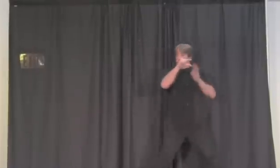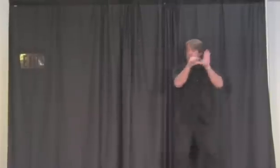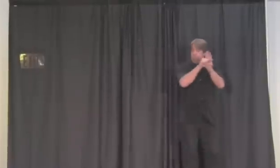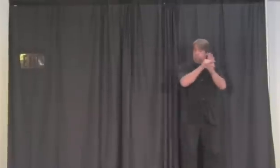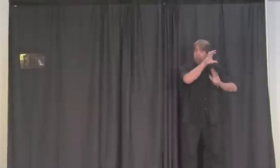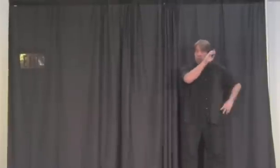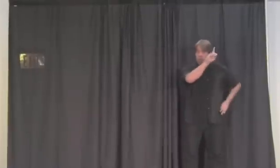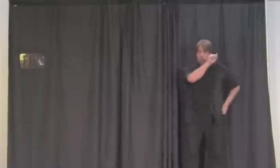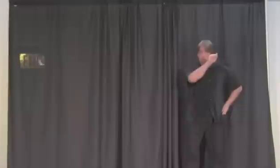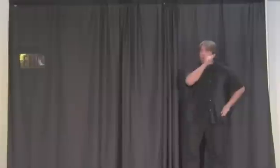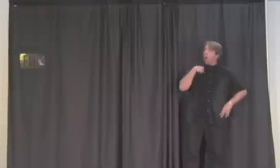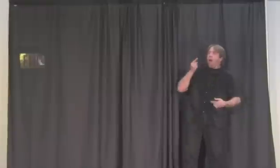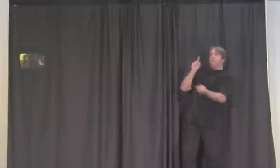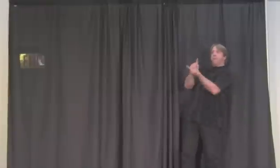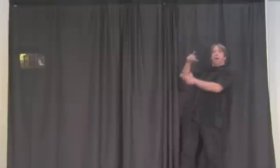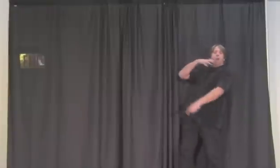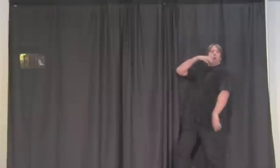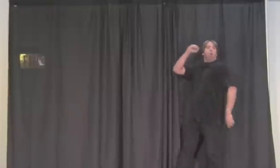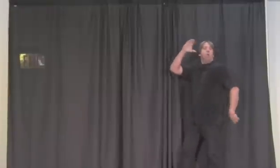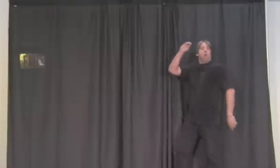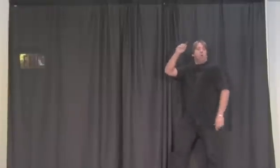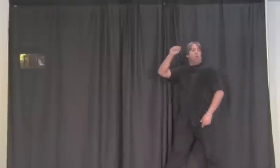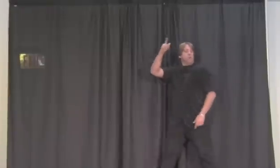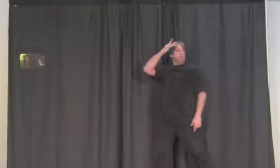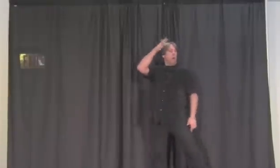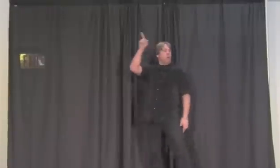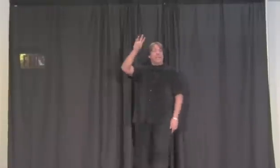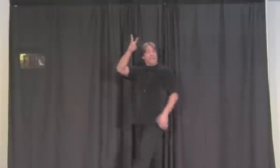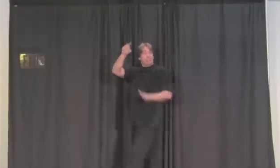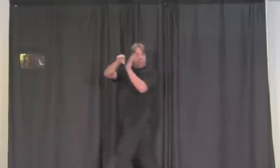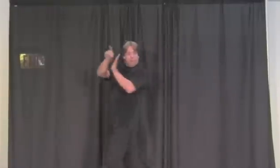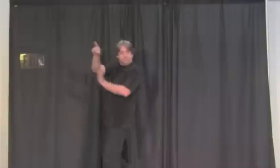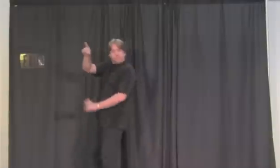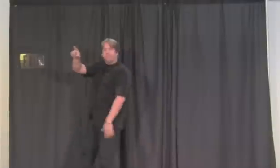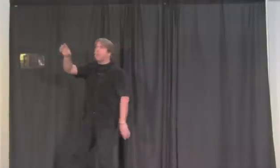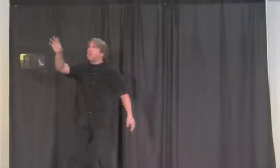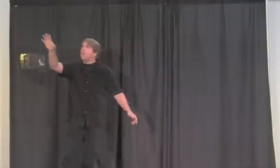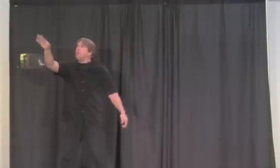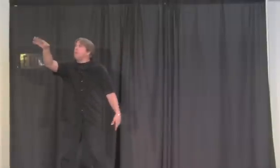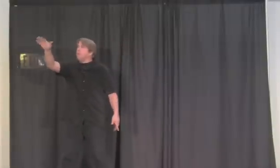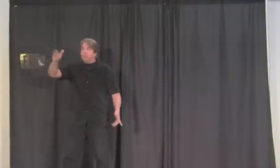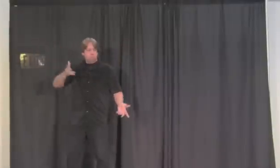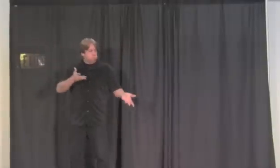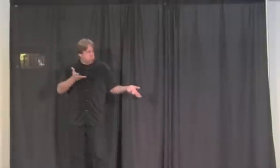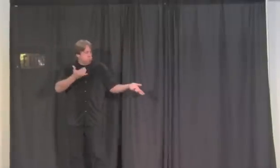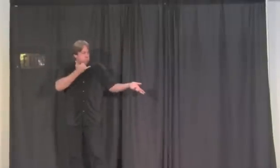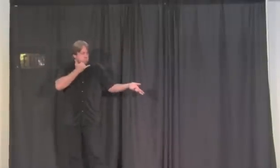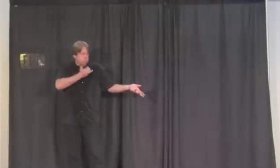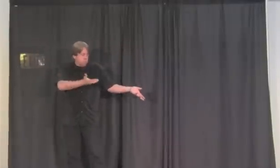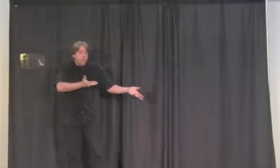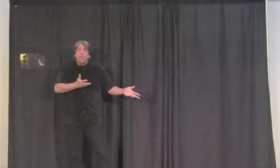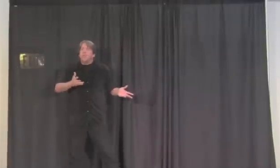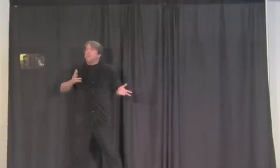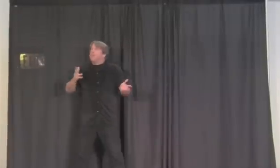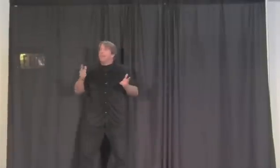school, I went up to a sixth grader. I was in fourth grade at the time. He was a Coda as well, smarter than I